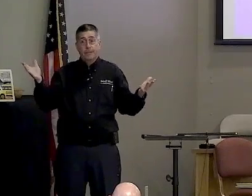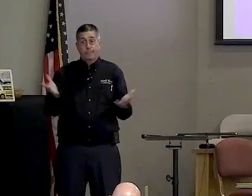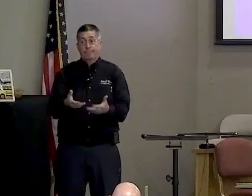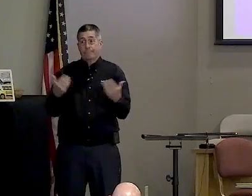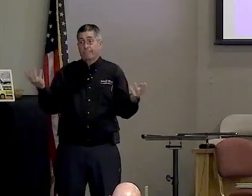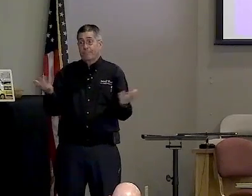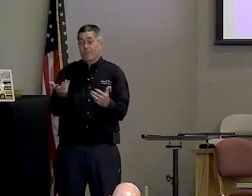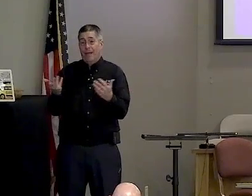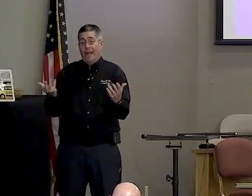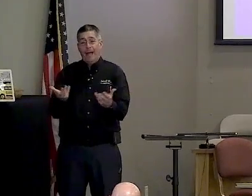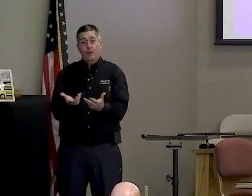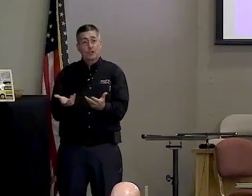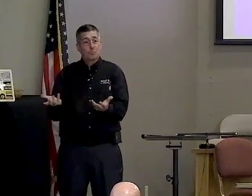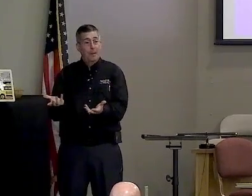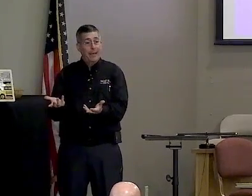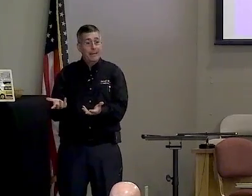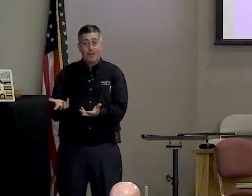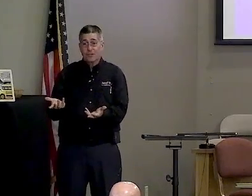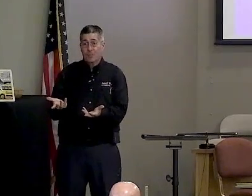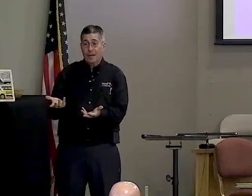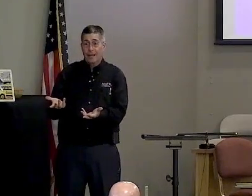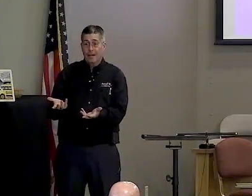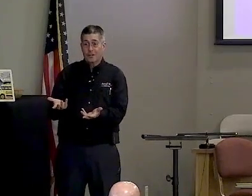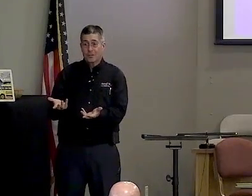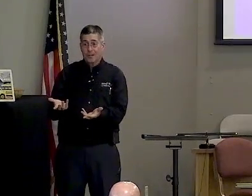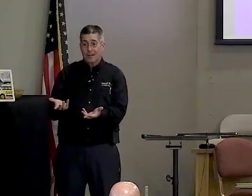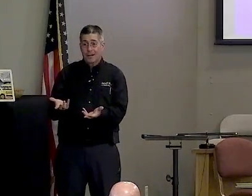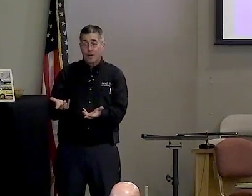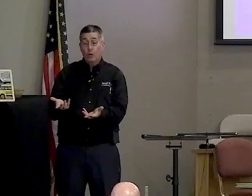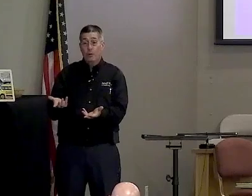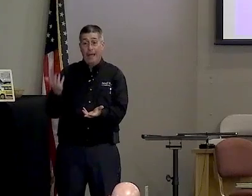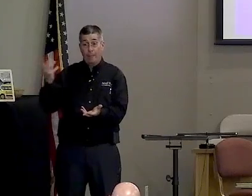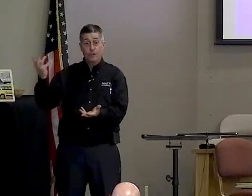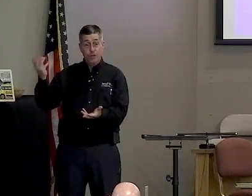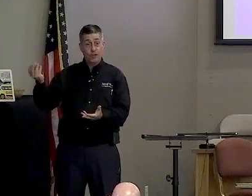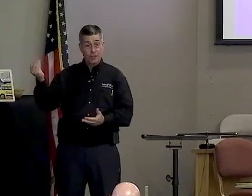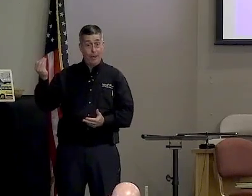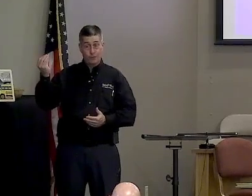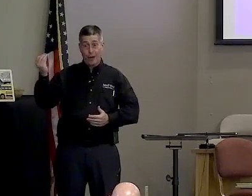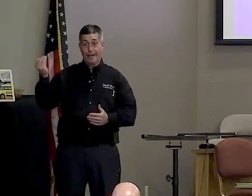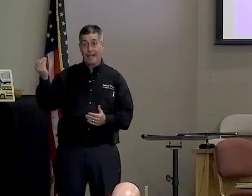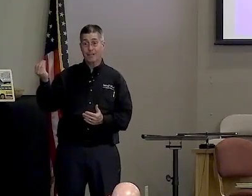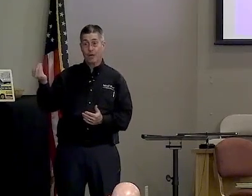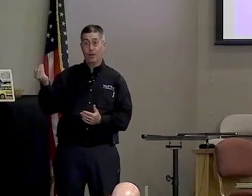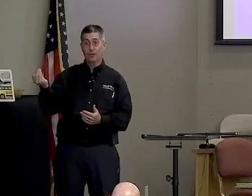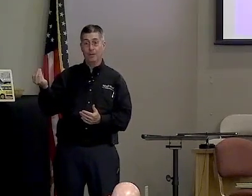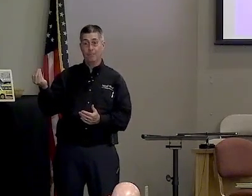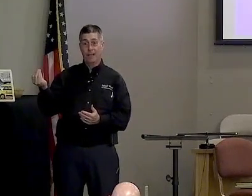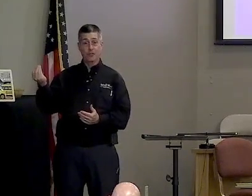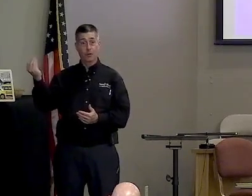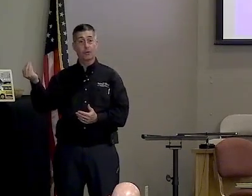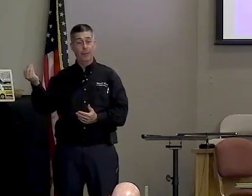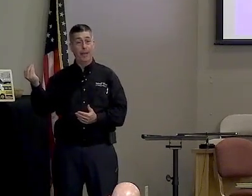And how do you explain that to somebody else who now is just now trying to ask that question as an older man?